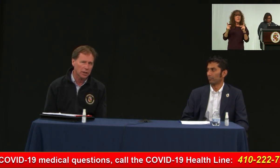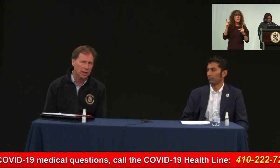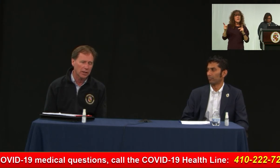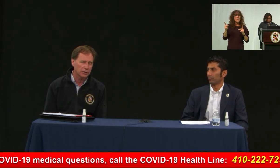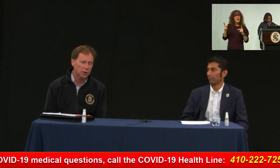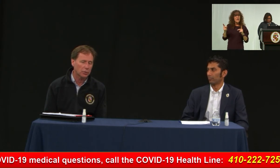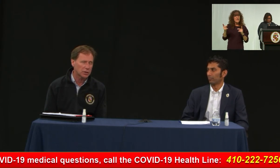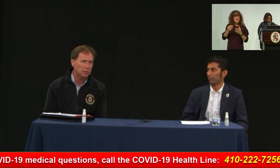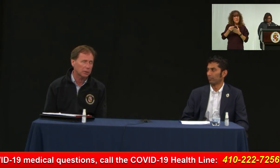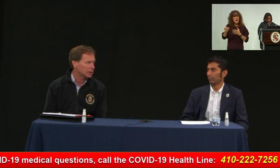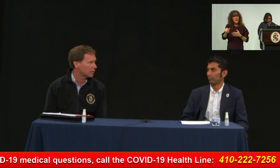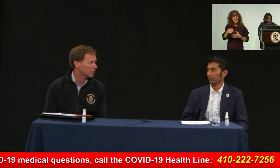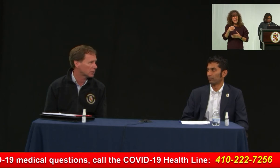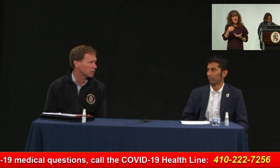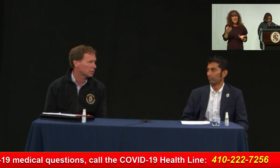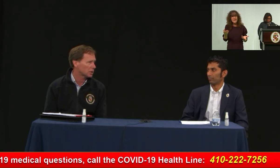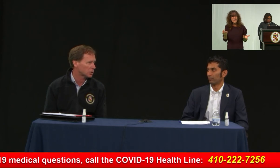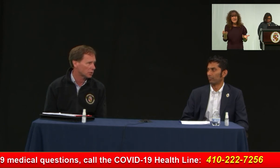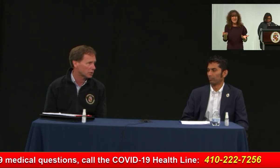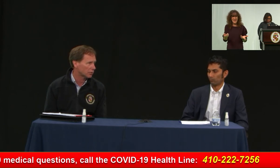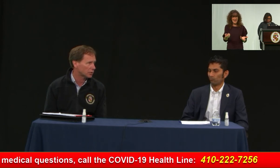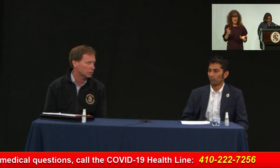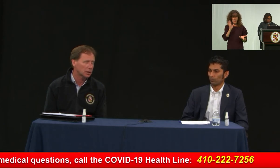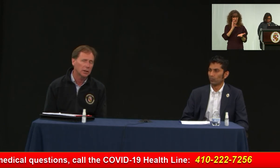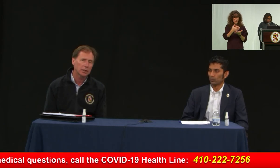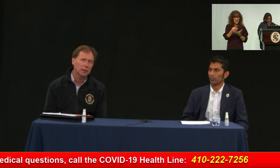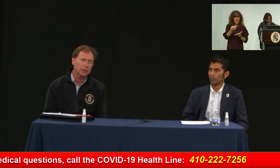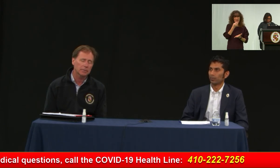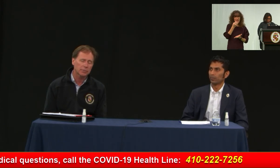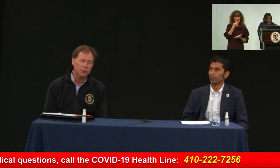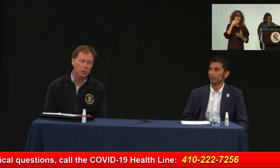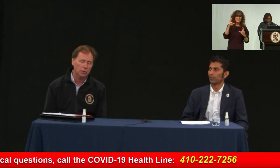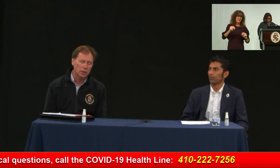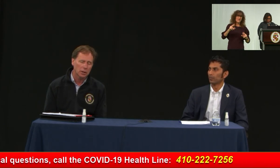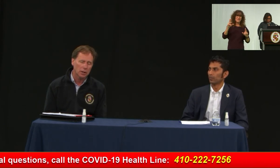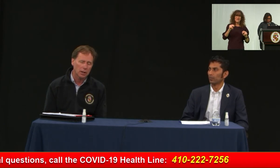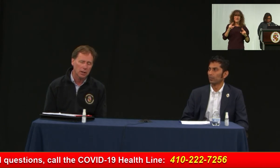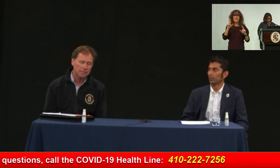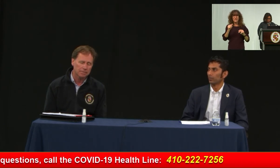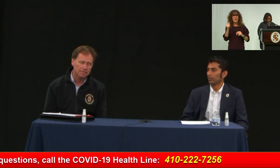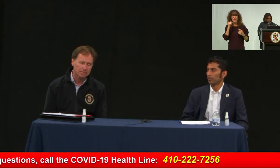you're hoarding, and there's no reason to believe that there's going to be a shortage of food.